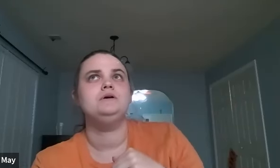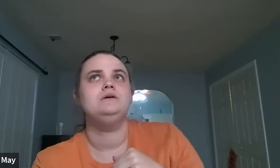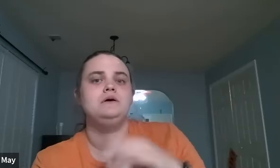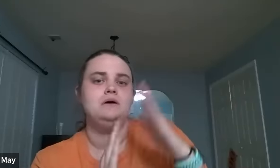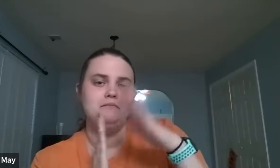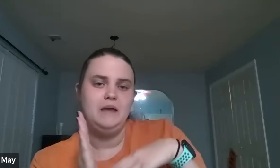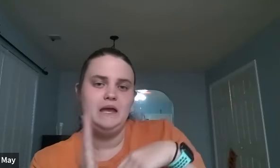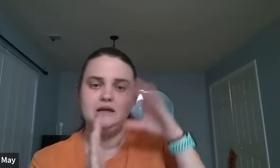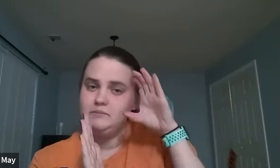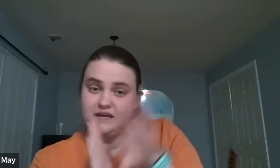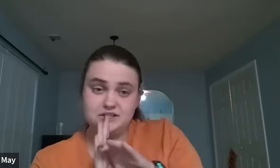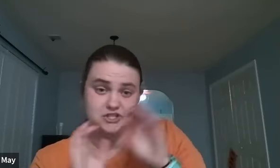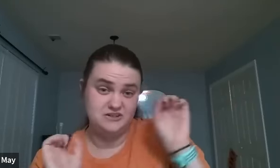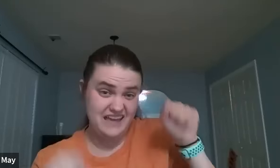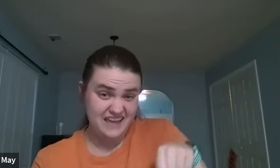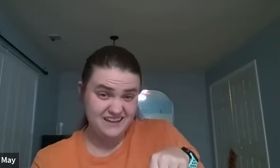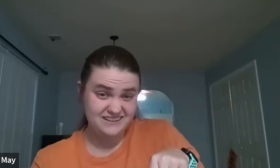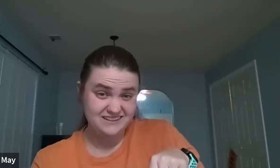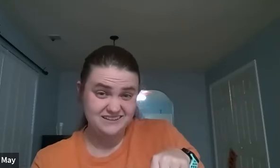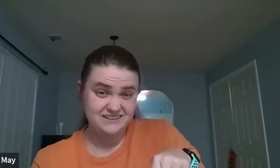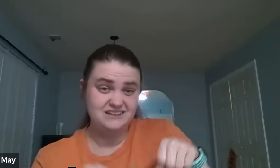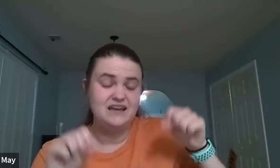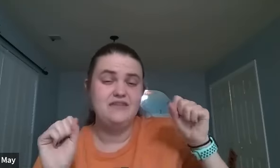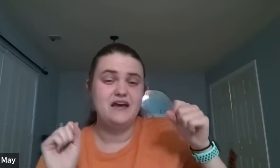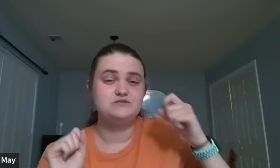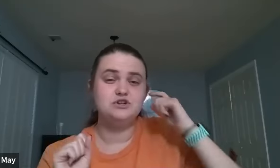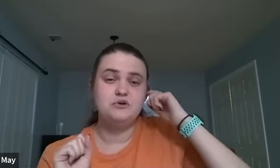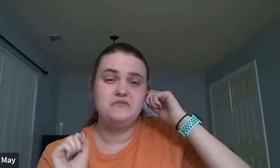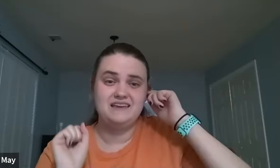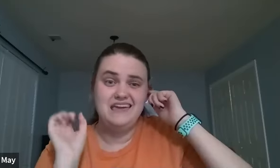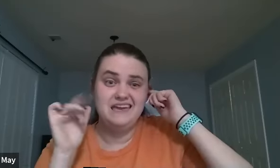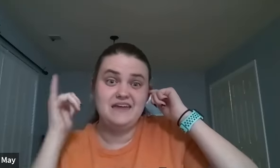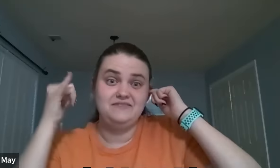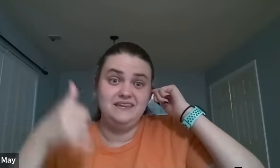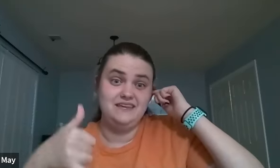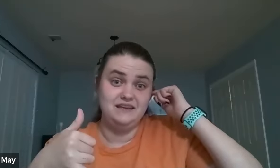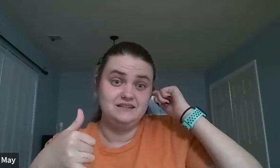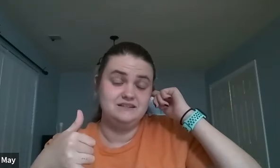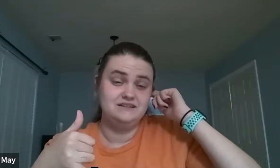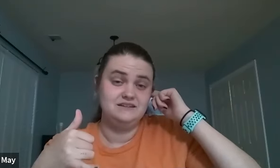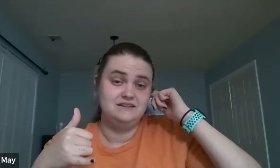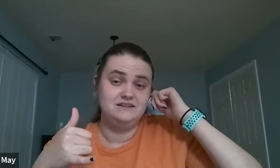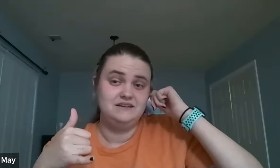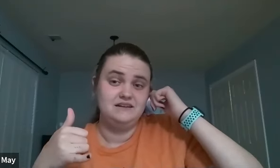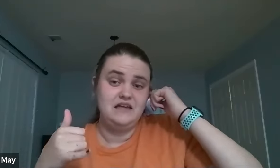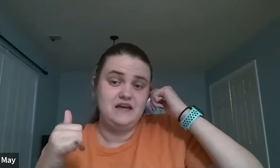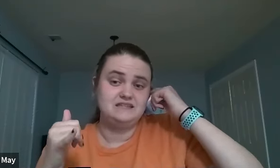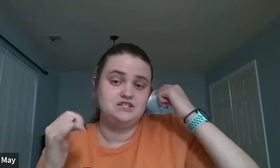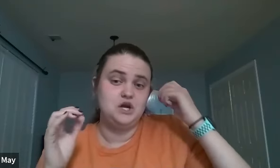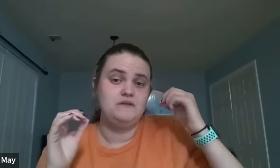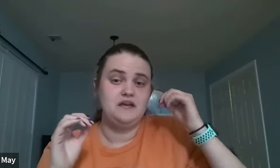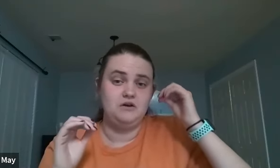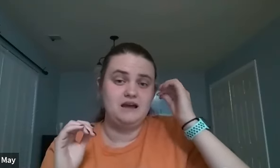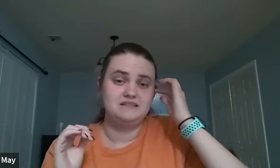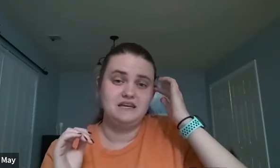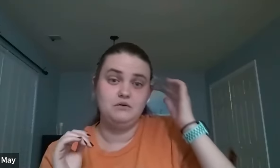you paint a picture, can, and that's where you'll put that can at the end. And that's showing that you're asking a